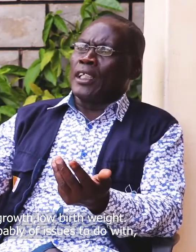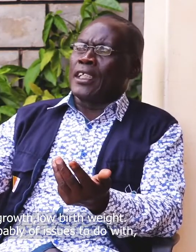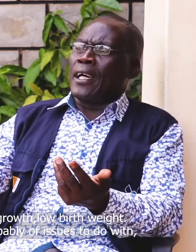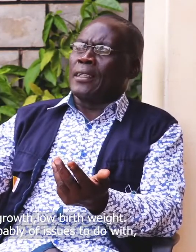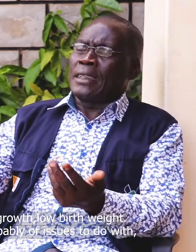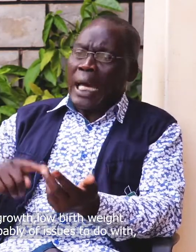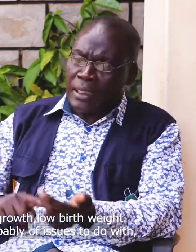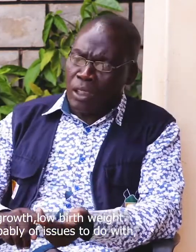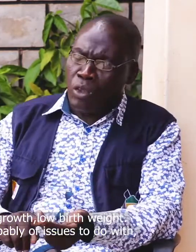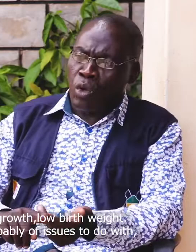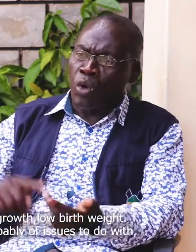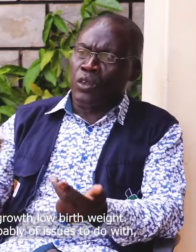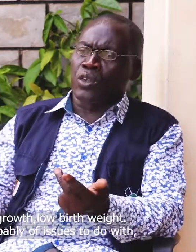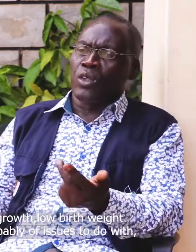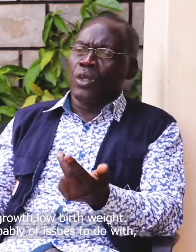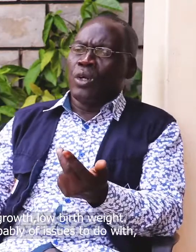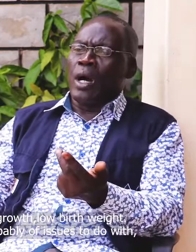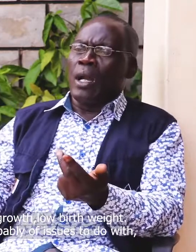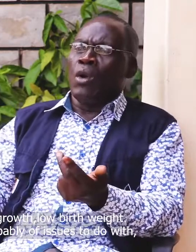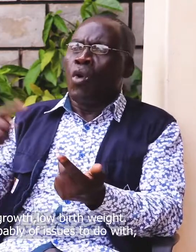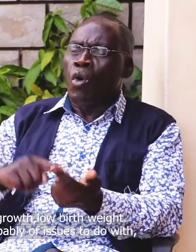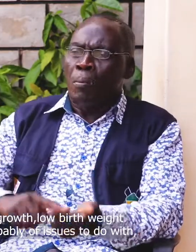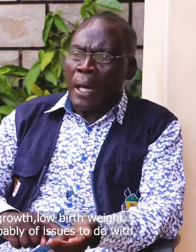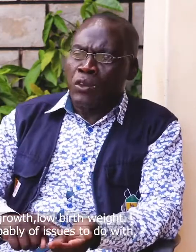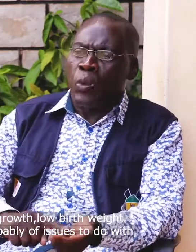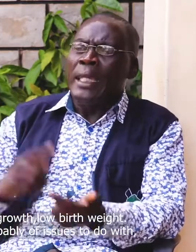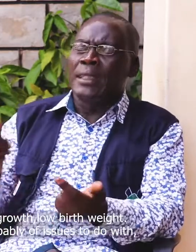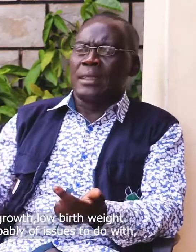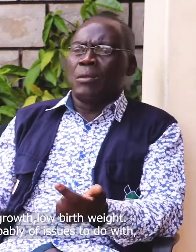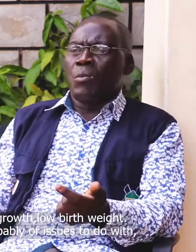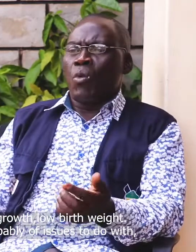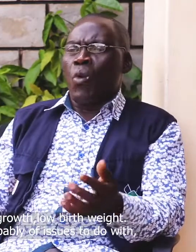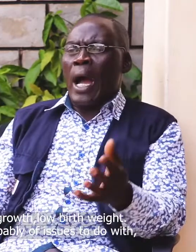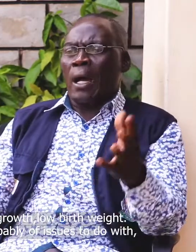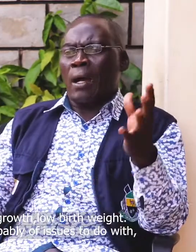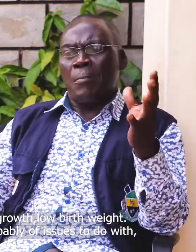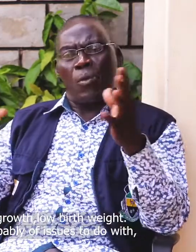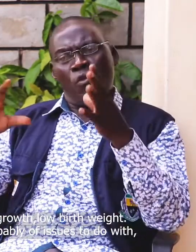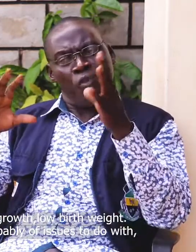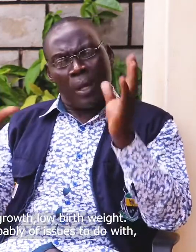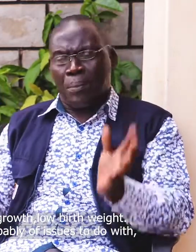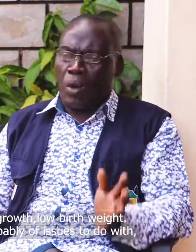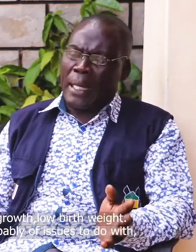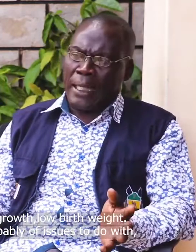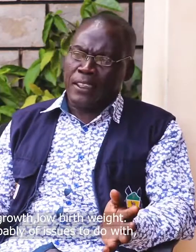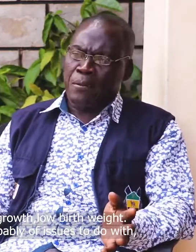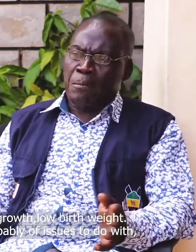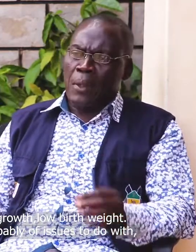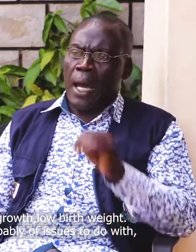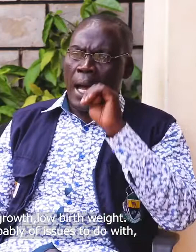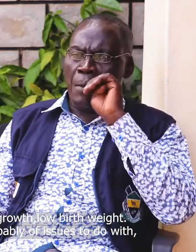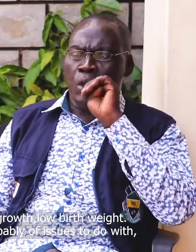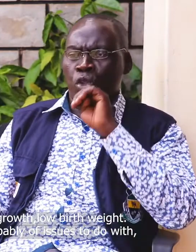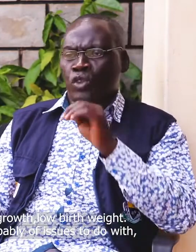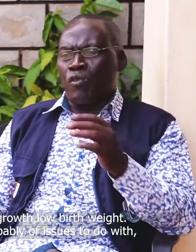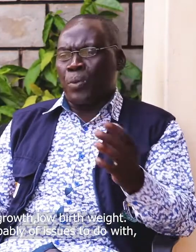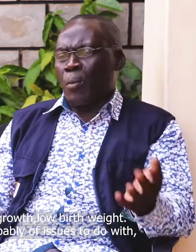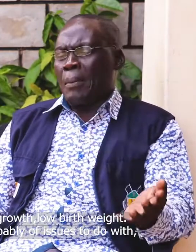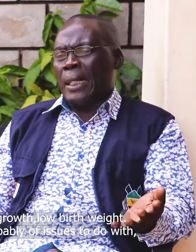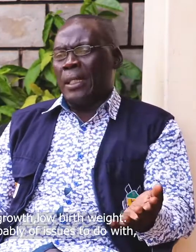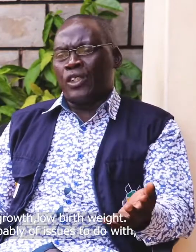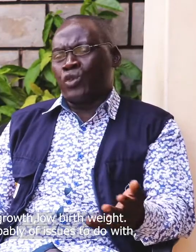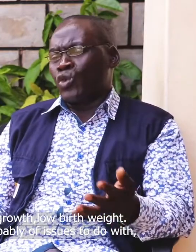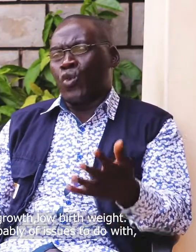we call it stunting growth, low birth weight were very prominent because